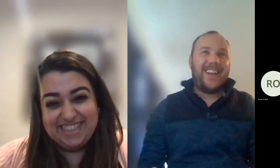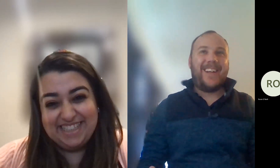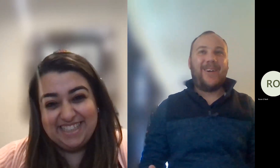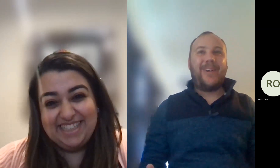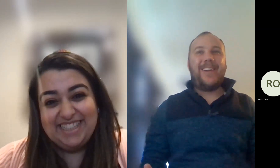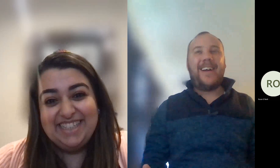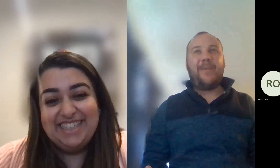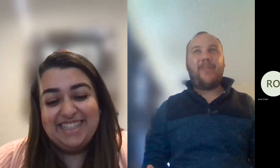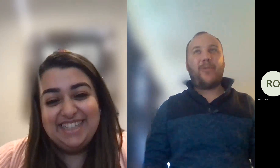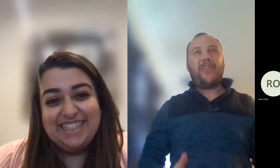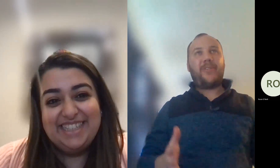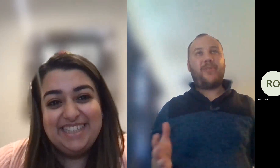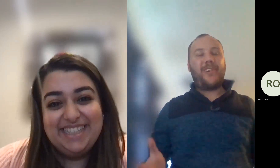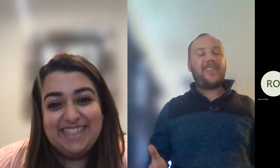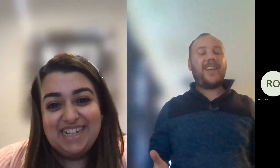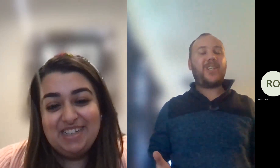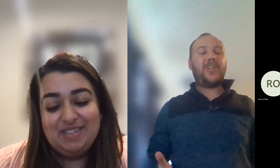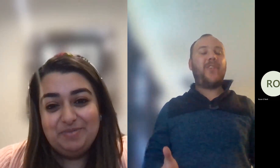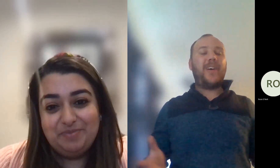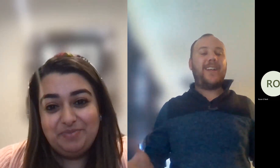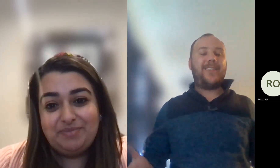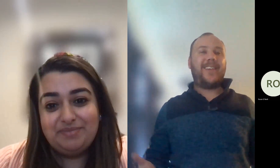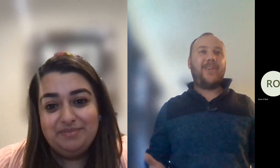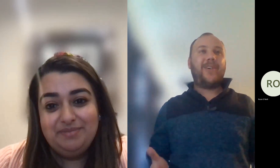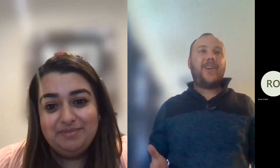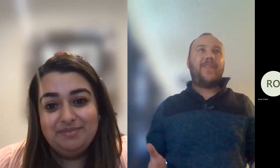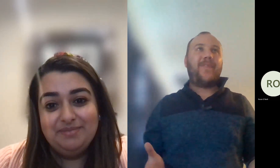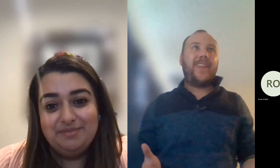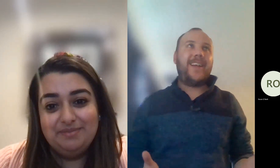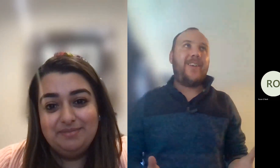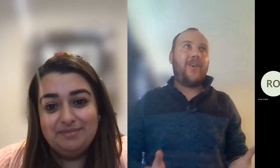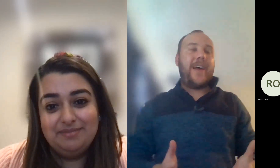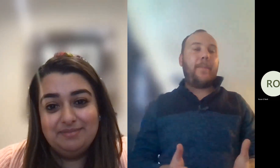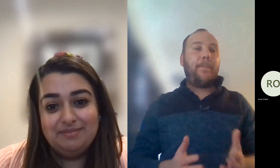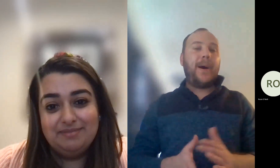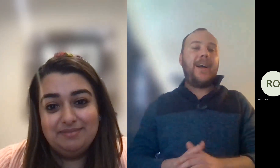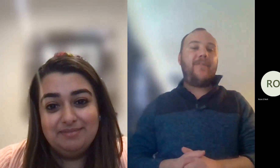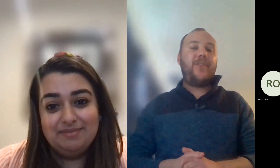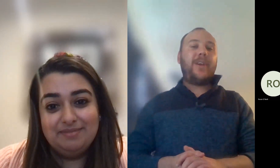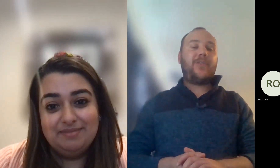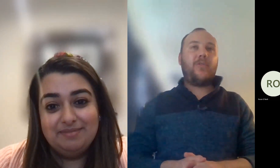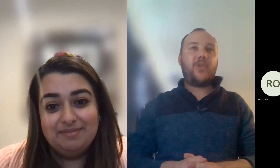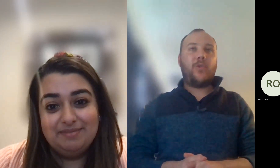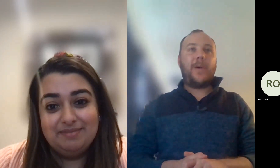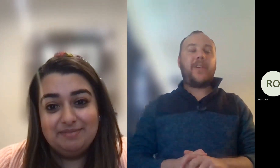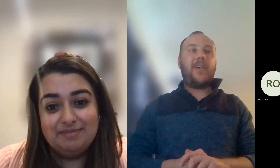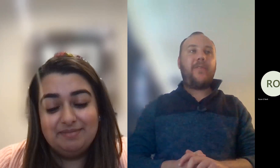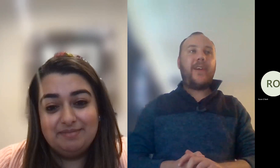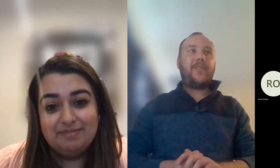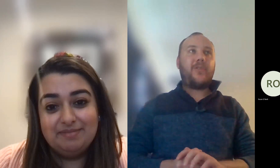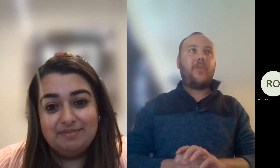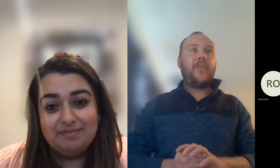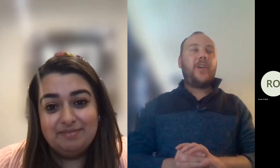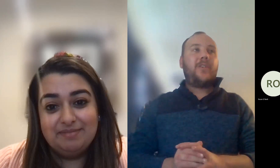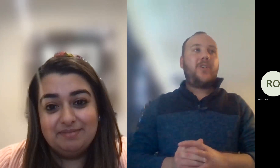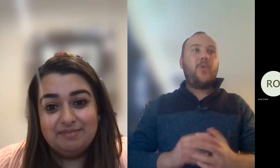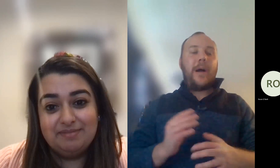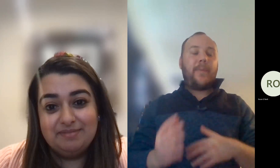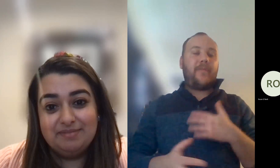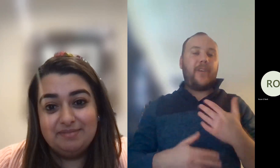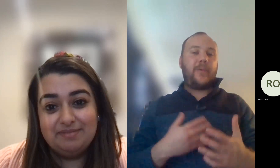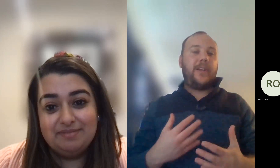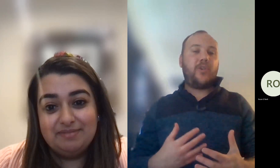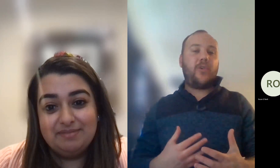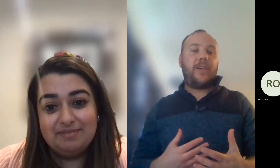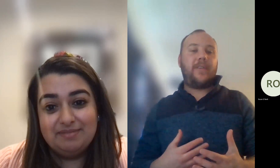this, roles within this organisation, that it's not there. But if you had to sort of talk about the kind of things that sort of